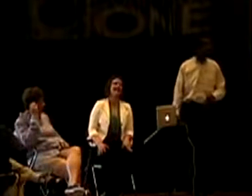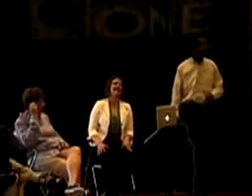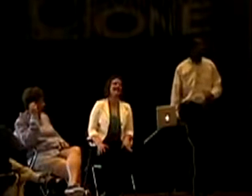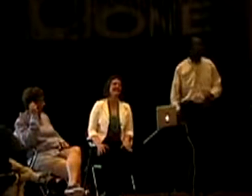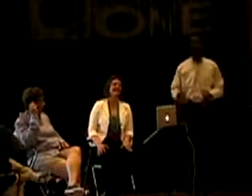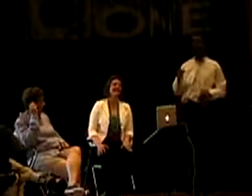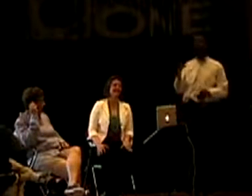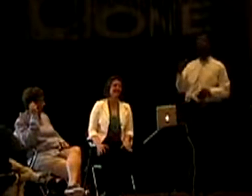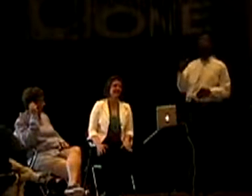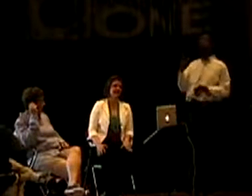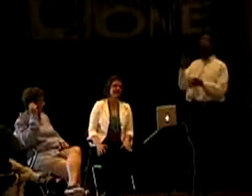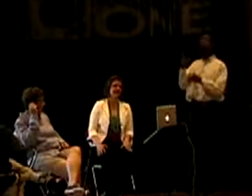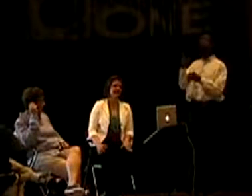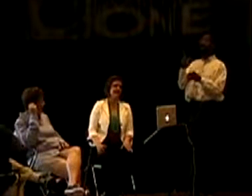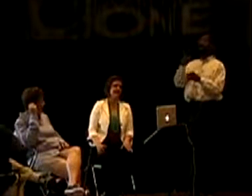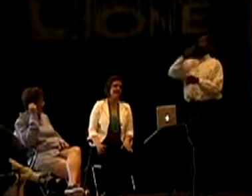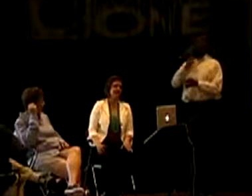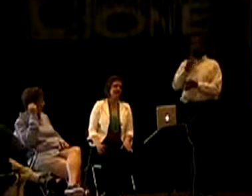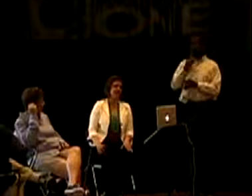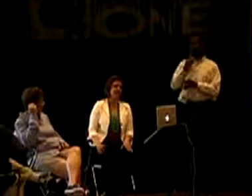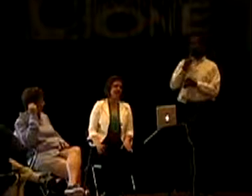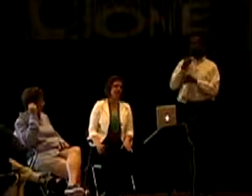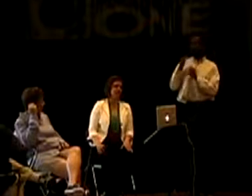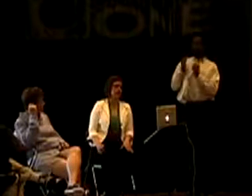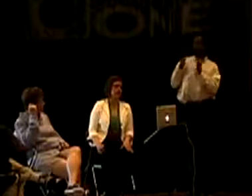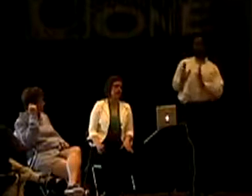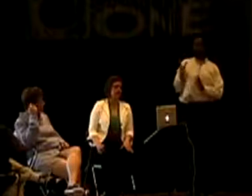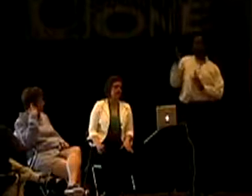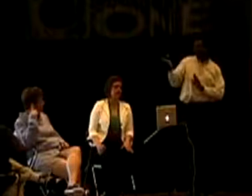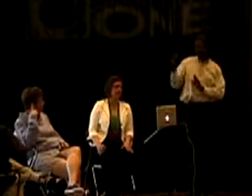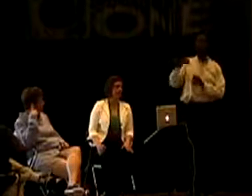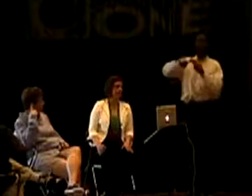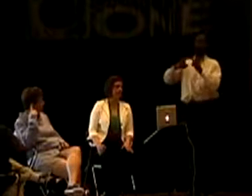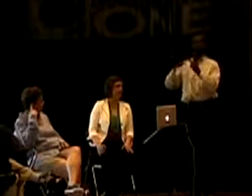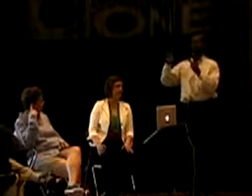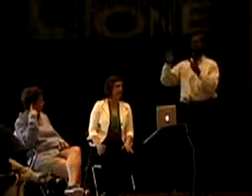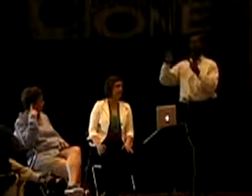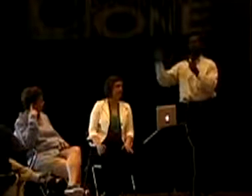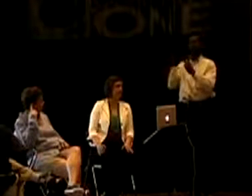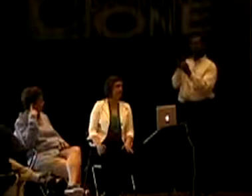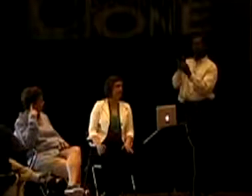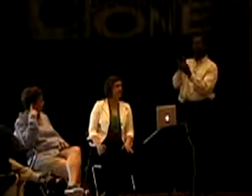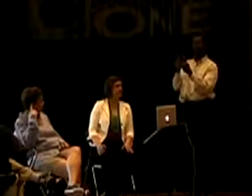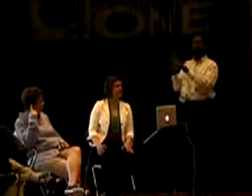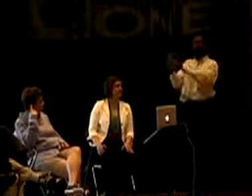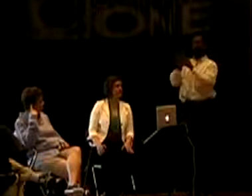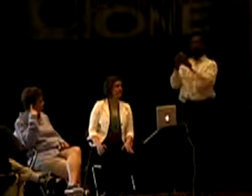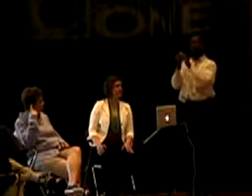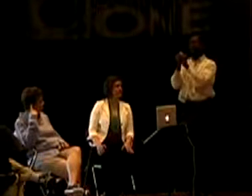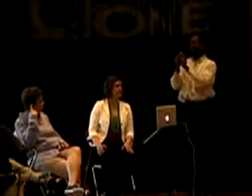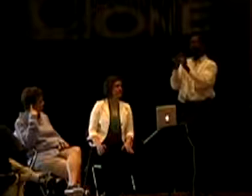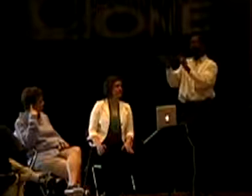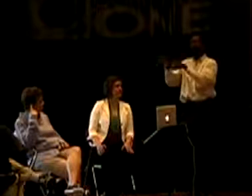Lisa, who is hearing and who acts as her interpreter in life, you know? And so when I started